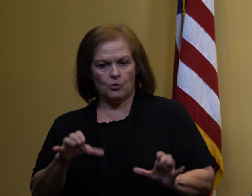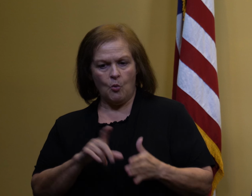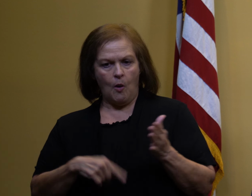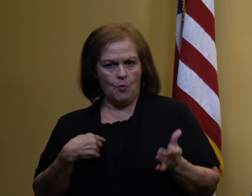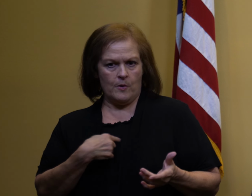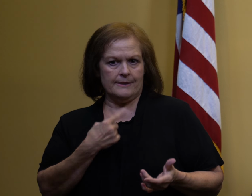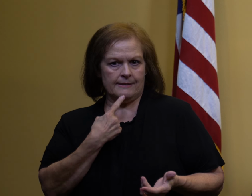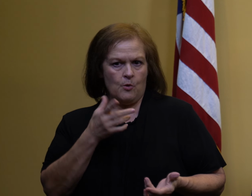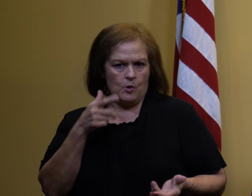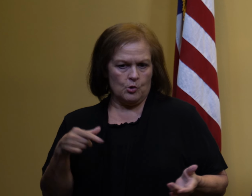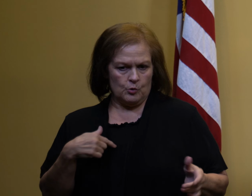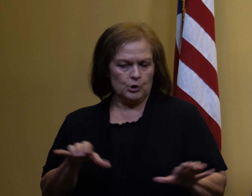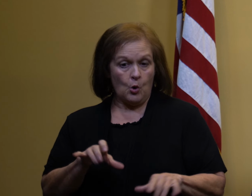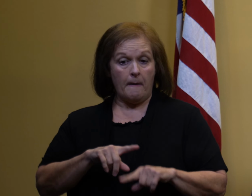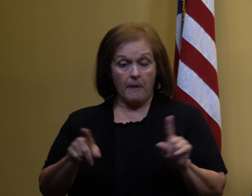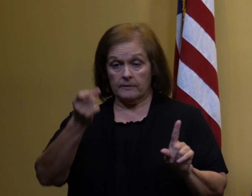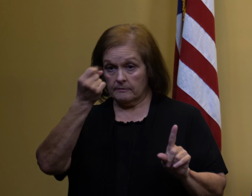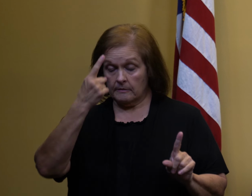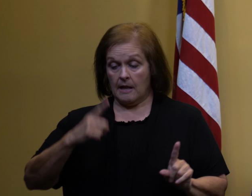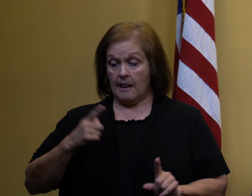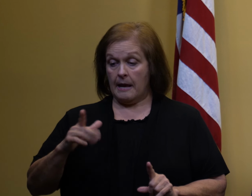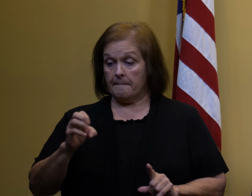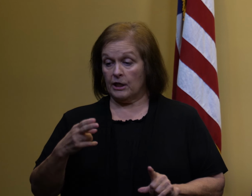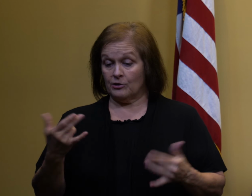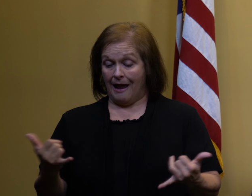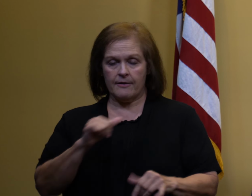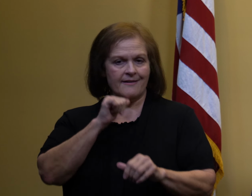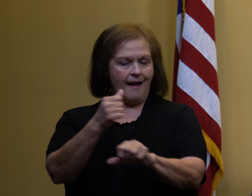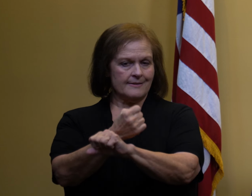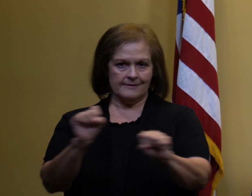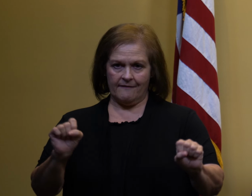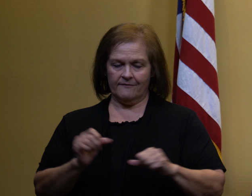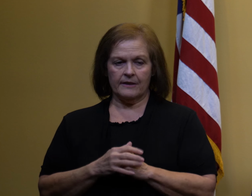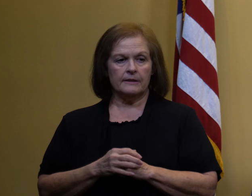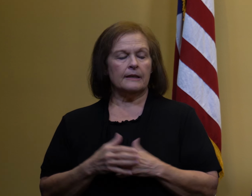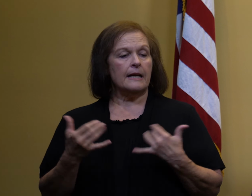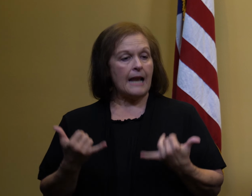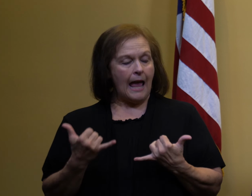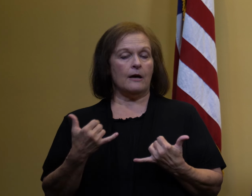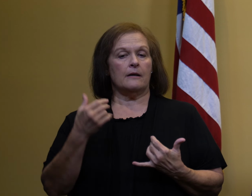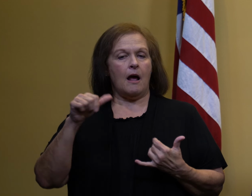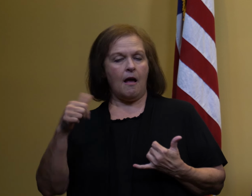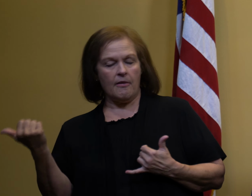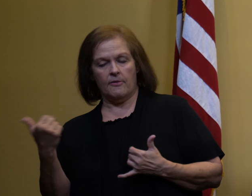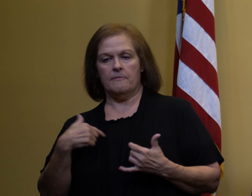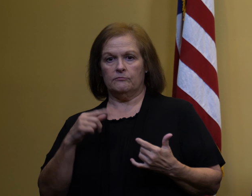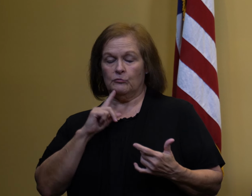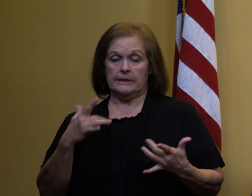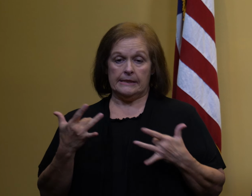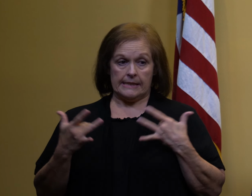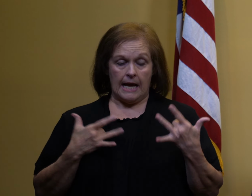but now Lincoln Beach is not safe. Turning to something I'm very excited about